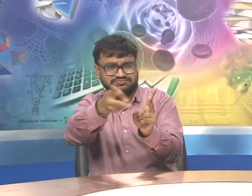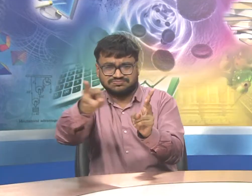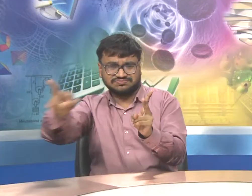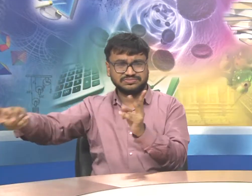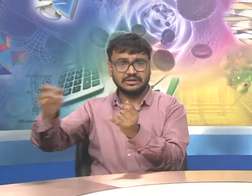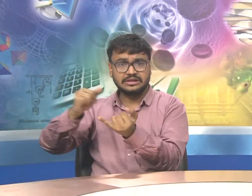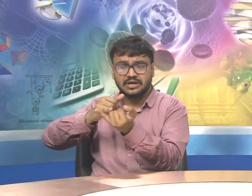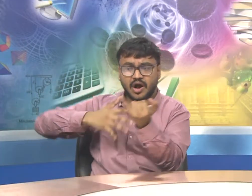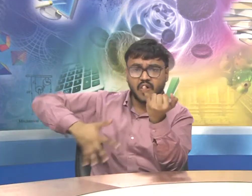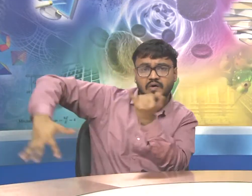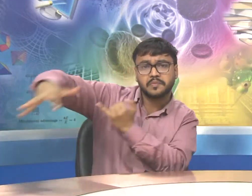trials.